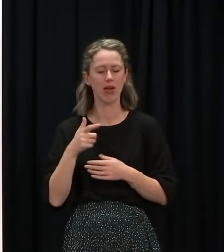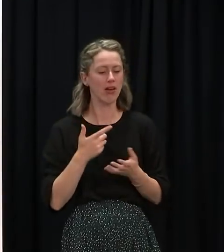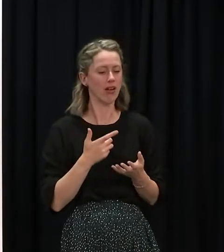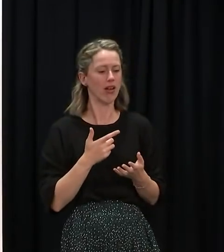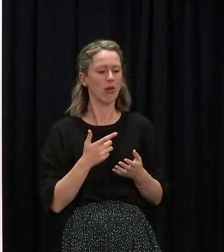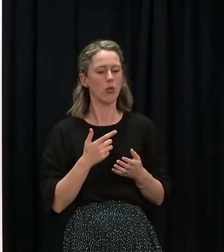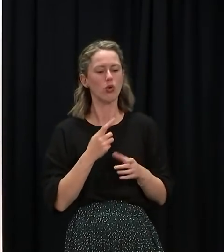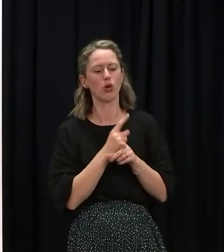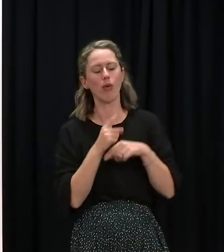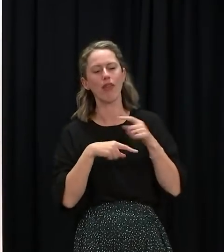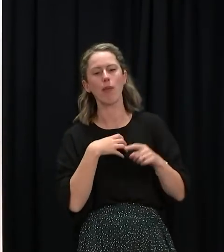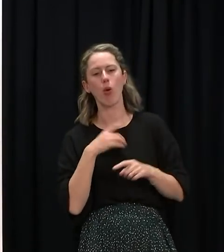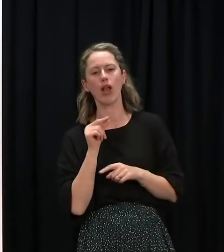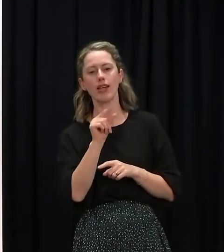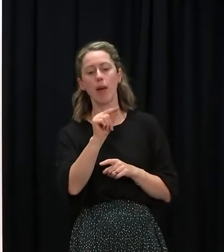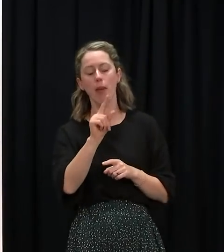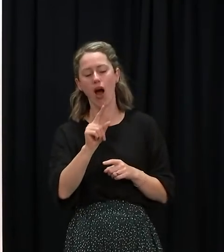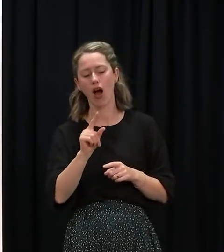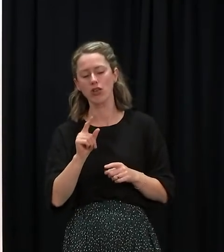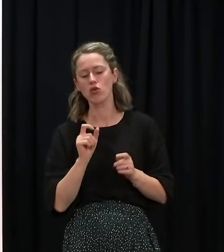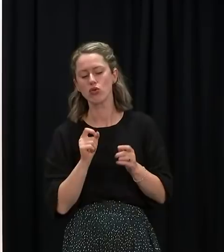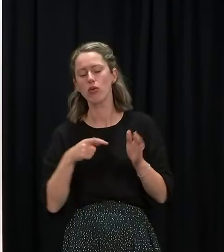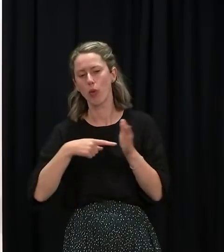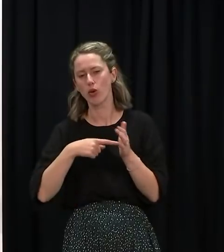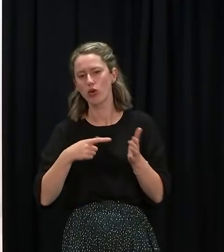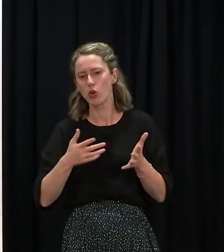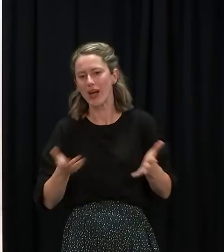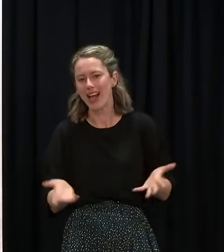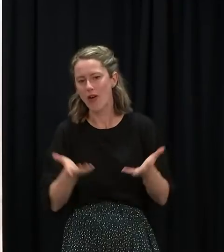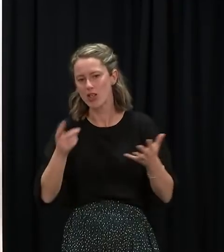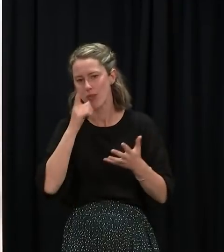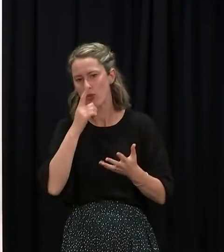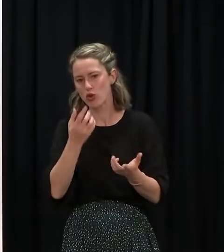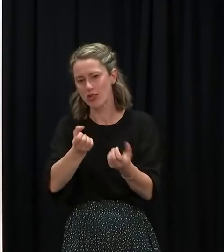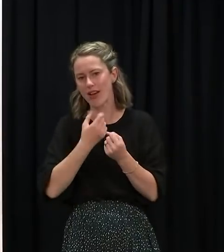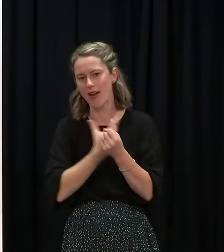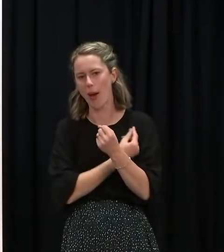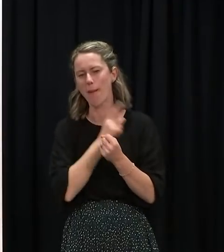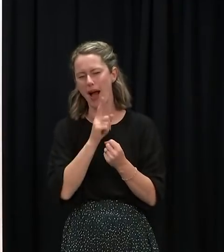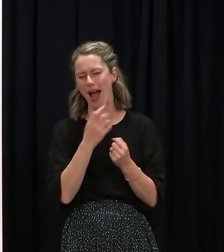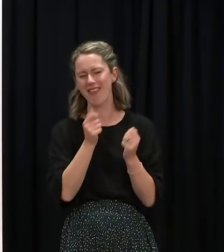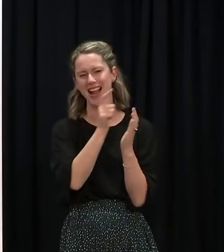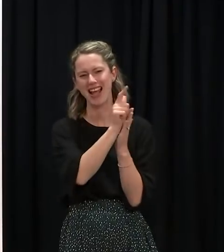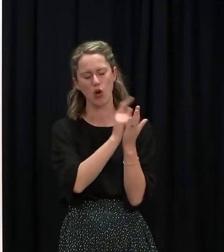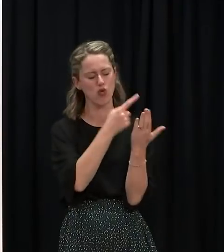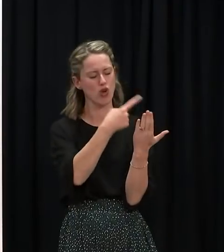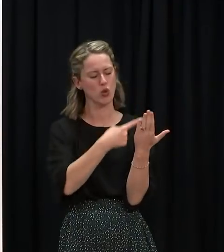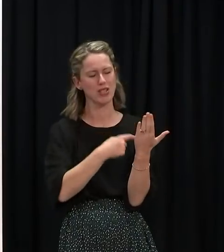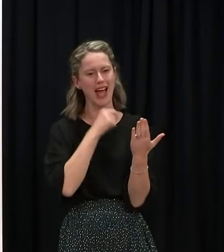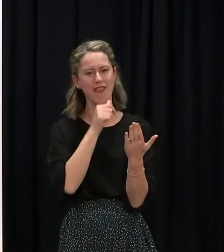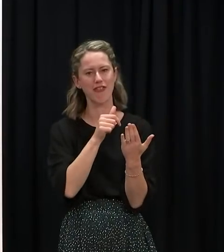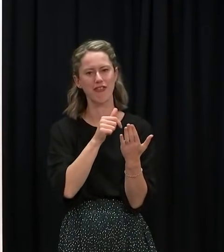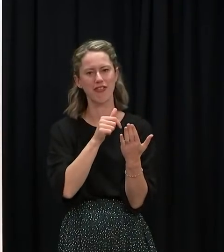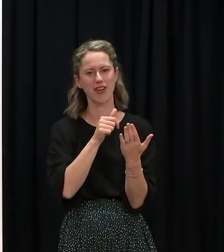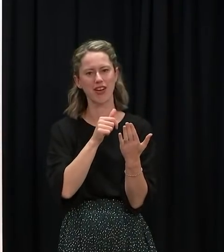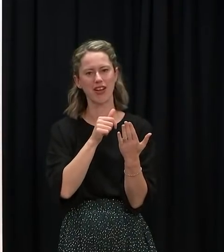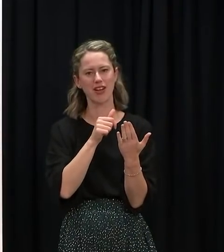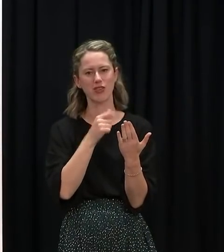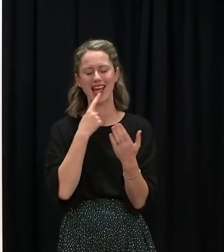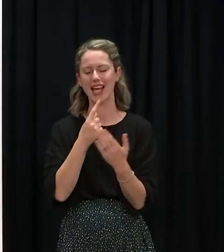people encouraging people to be vaccinated. There are some legal issues to work through around whether the no jab, no